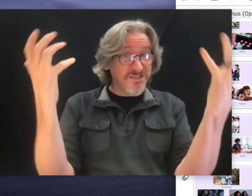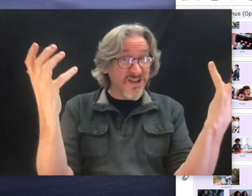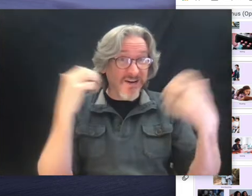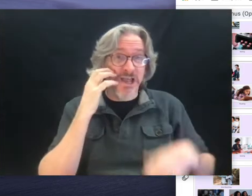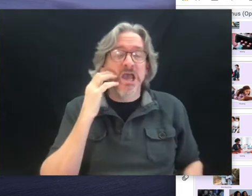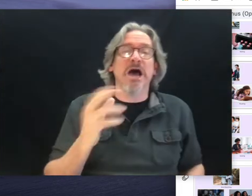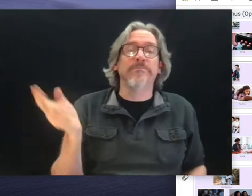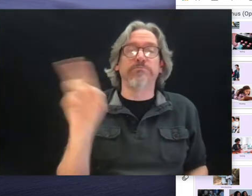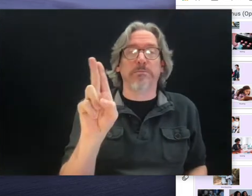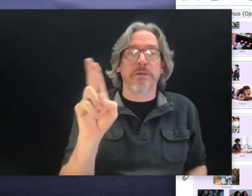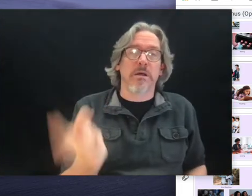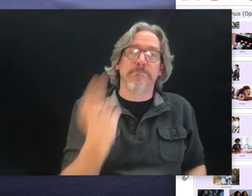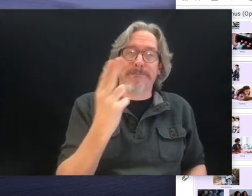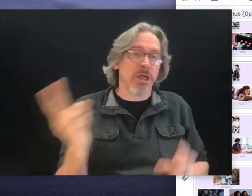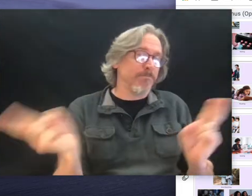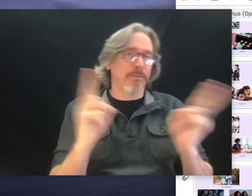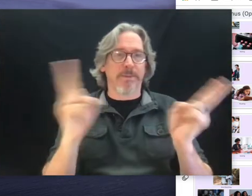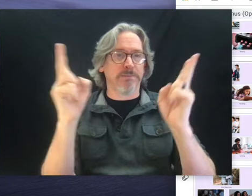so sorry.